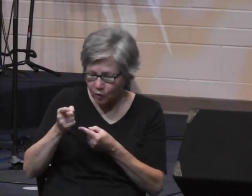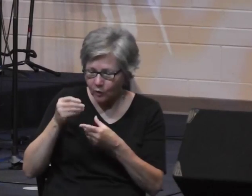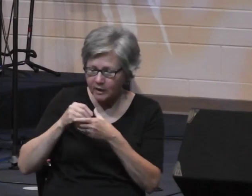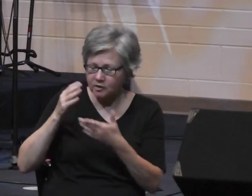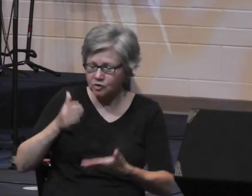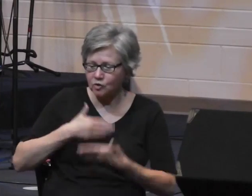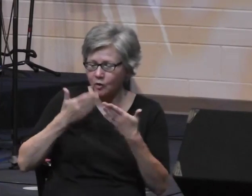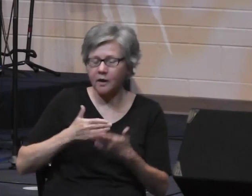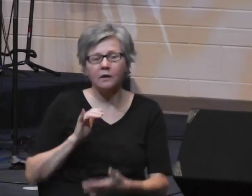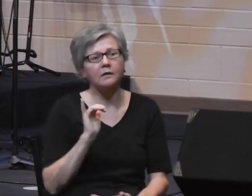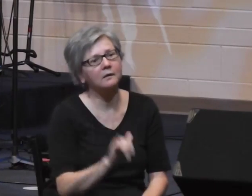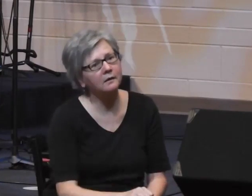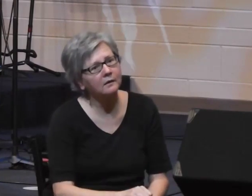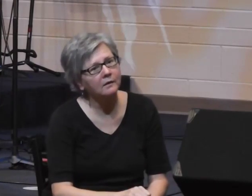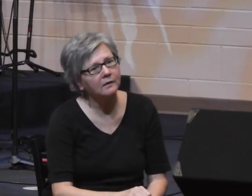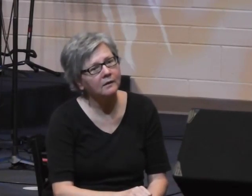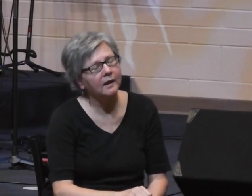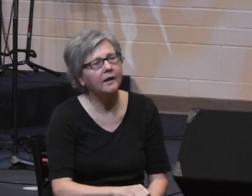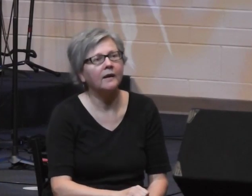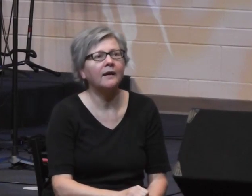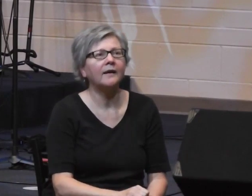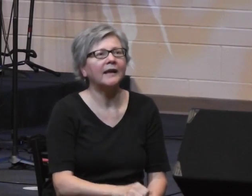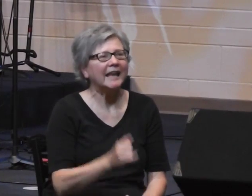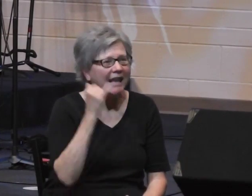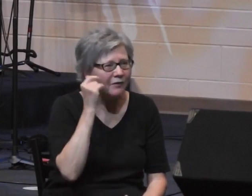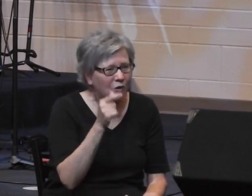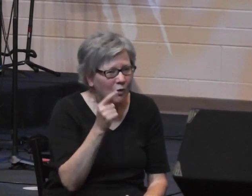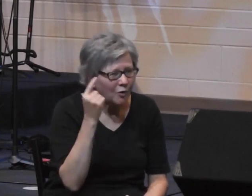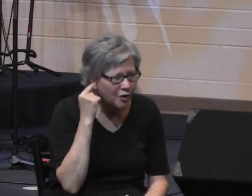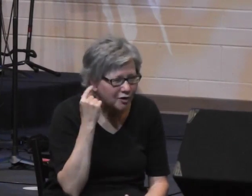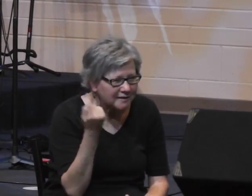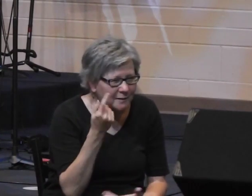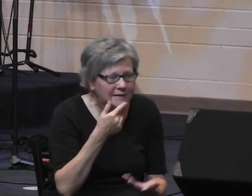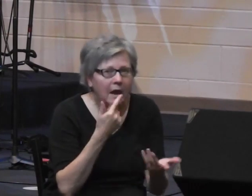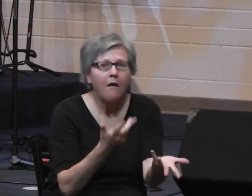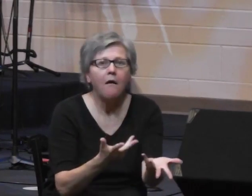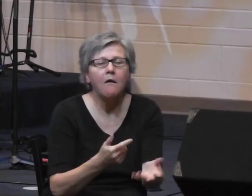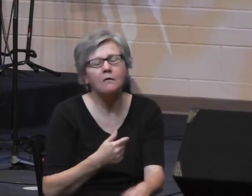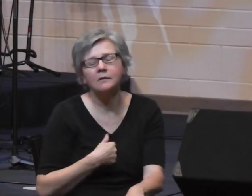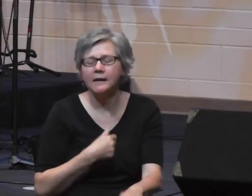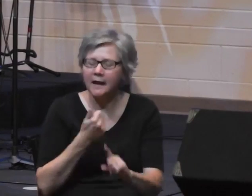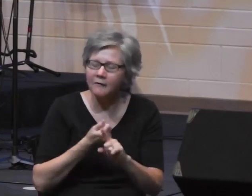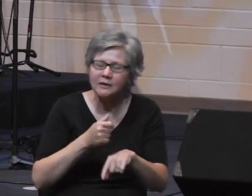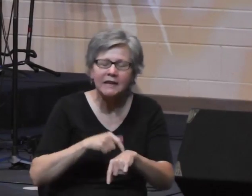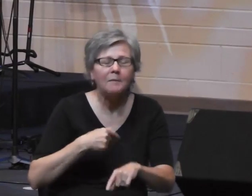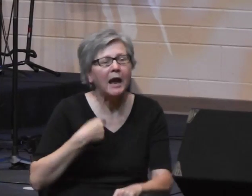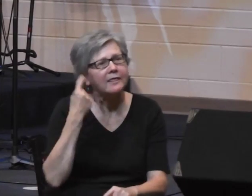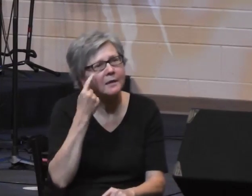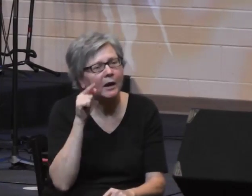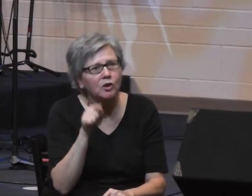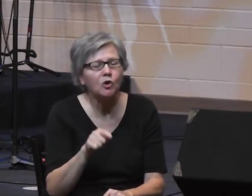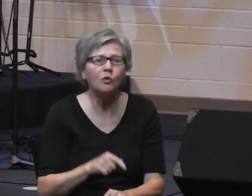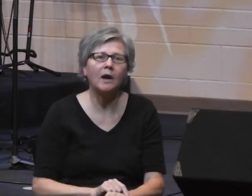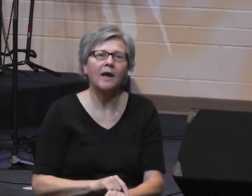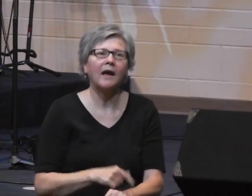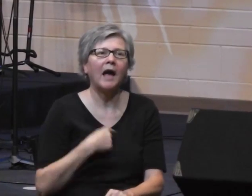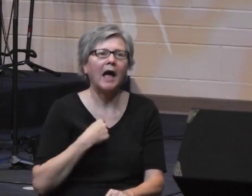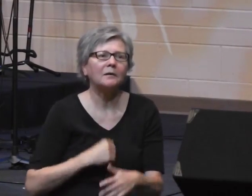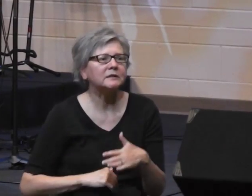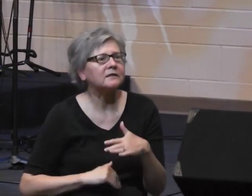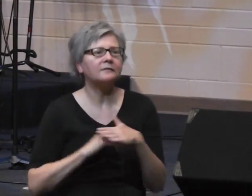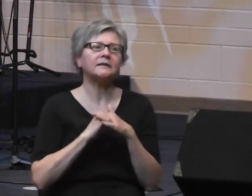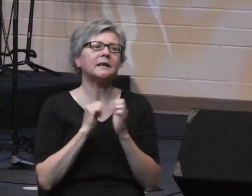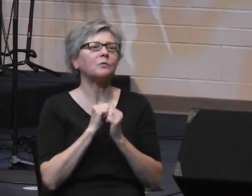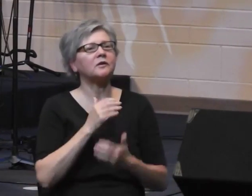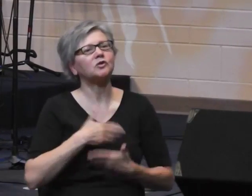be to hear somebody say, man, every time I pray for you, every time I think of you and I'm praying for you, I'm just filled with joy because I love seeing what God's doing